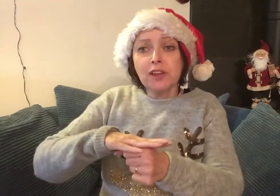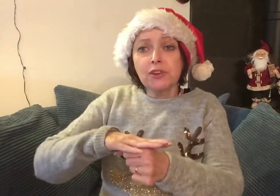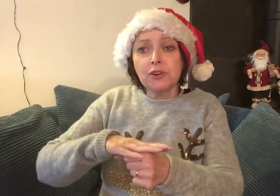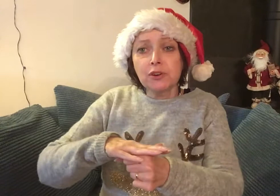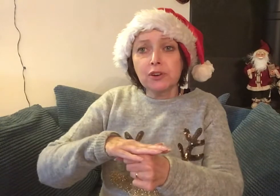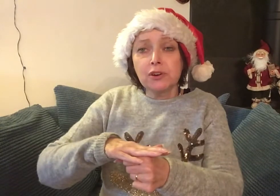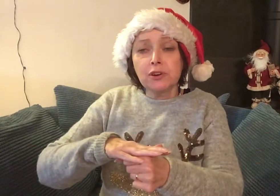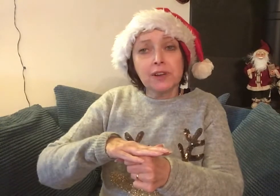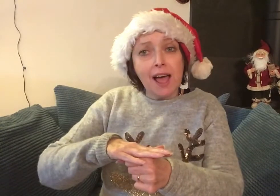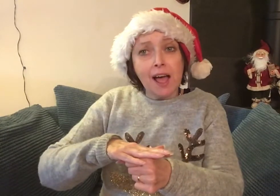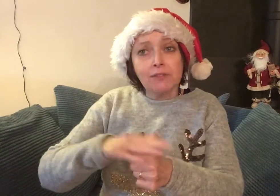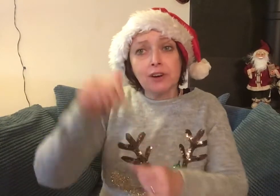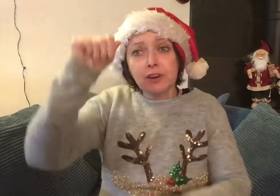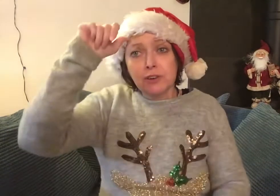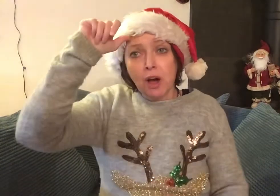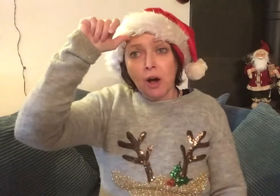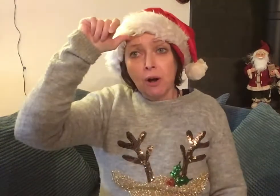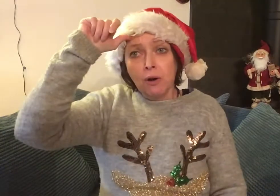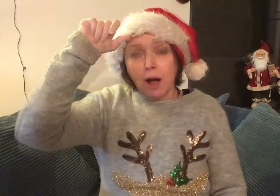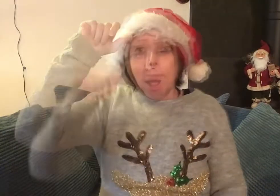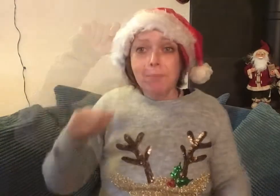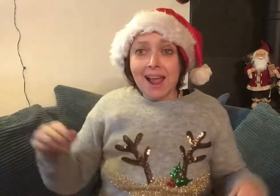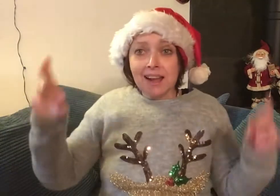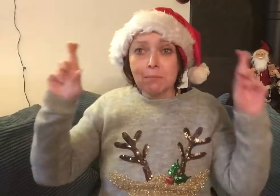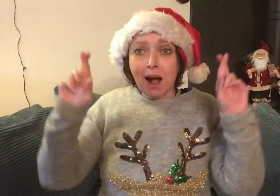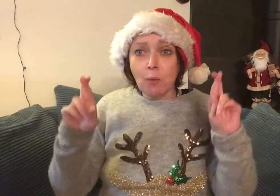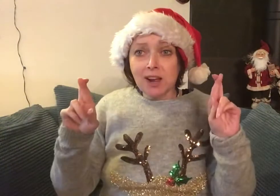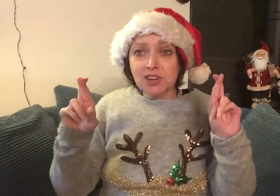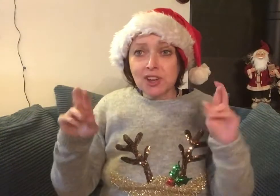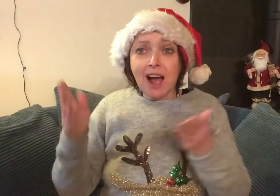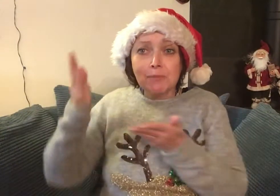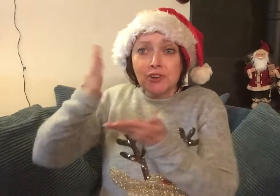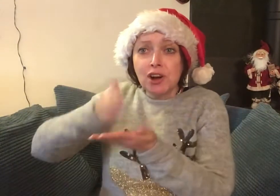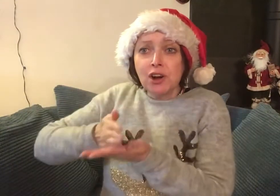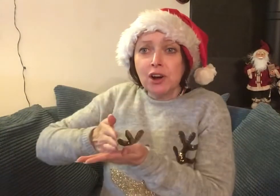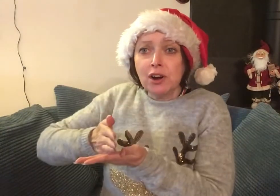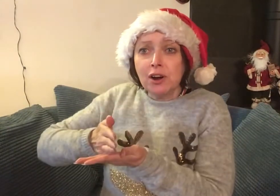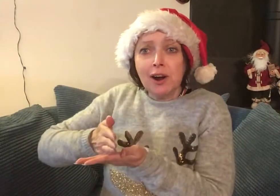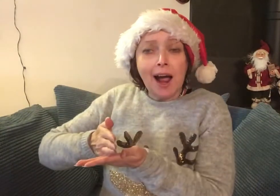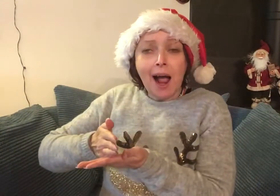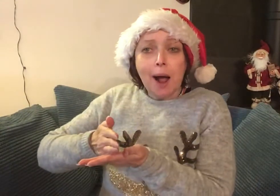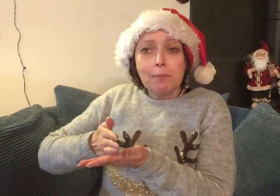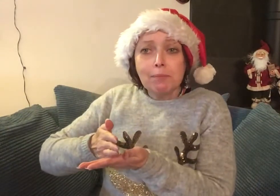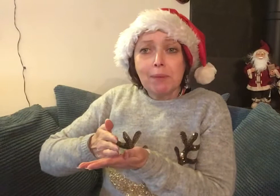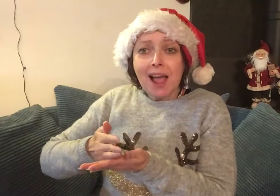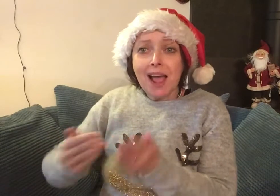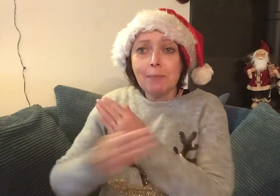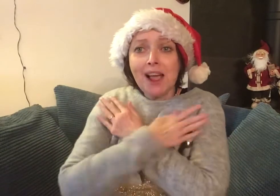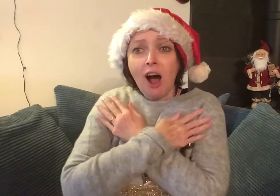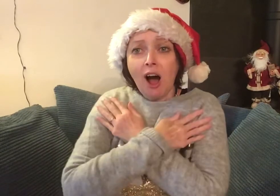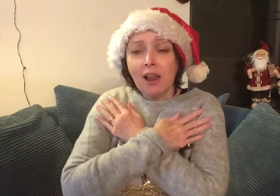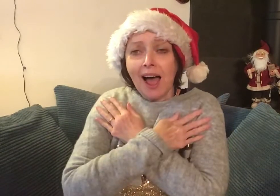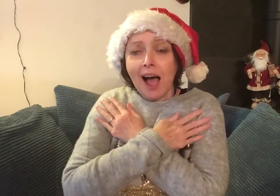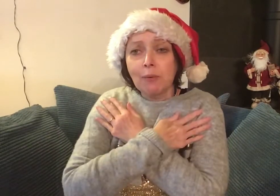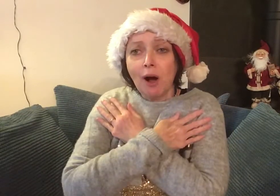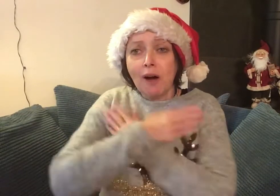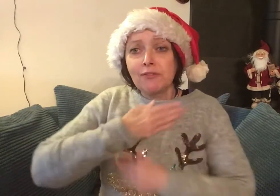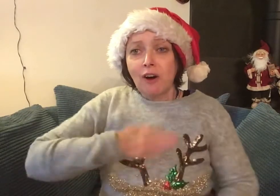you could ever know. Make my wish come true. Baby, all I want for